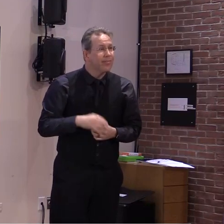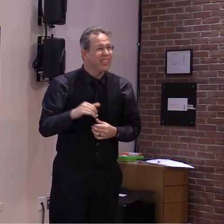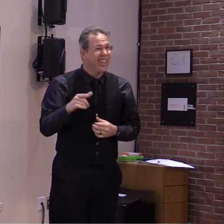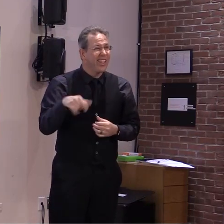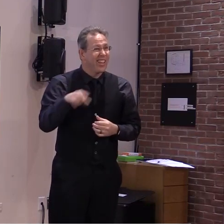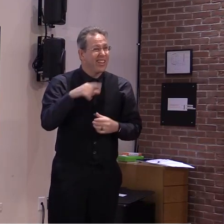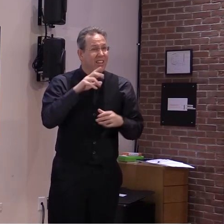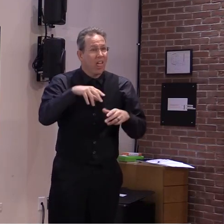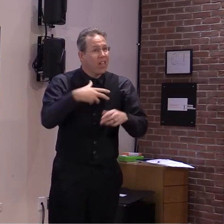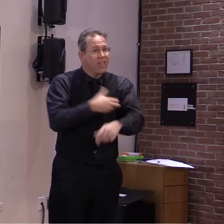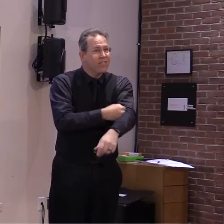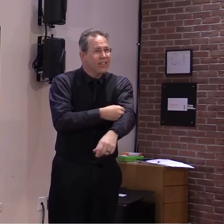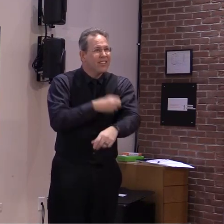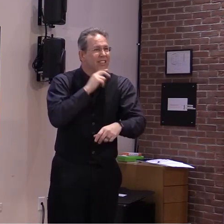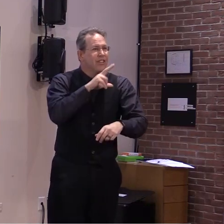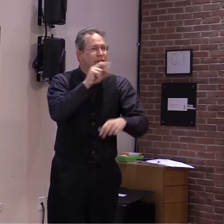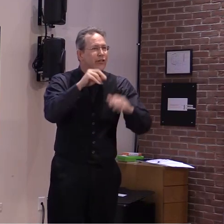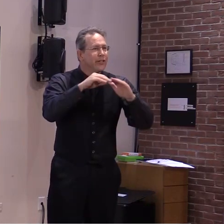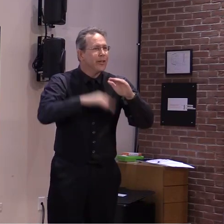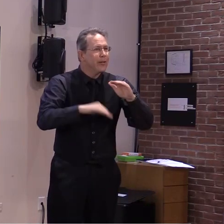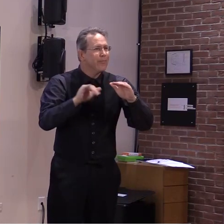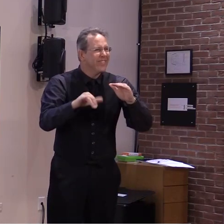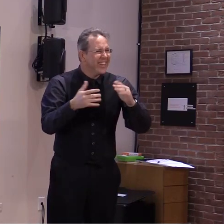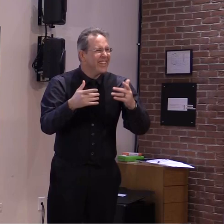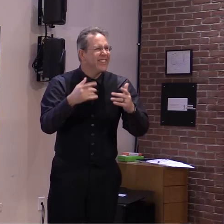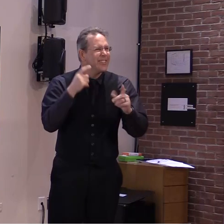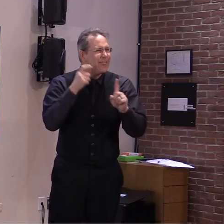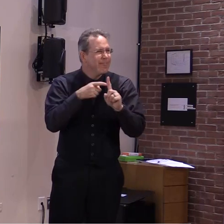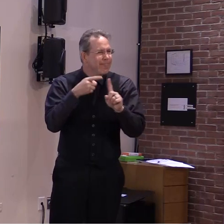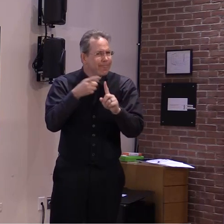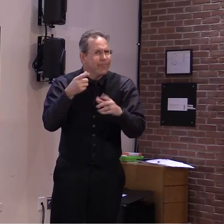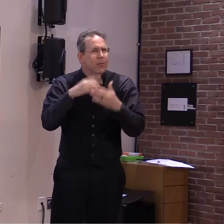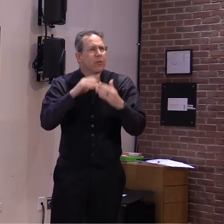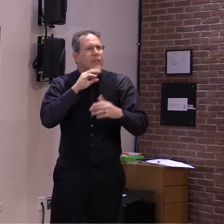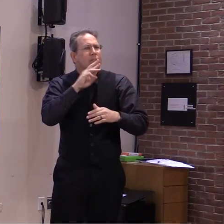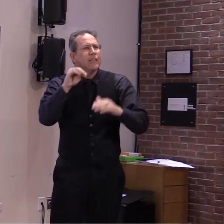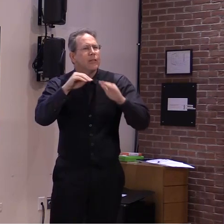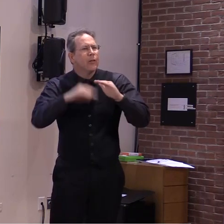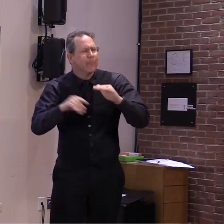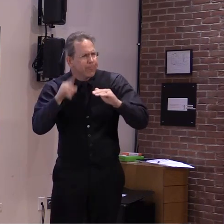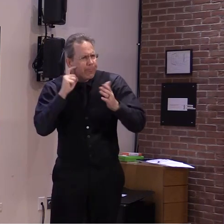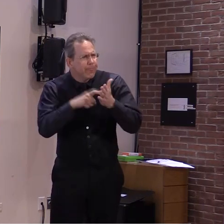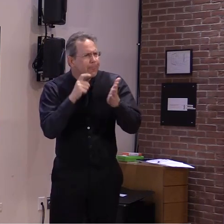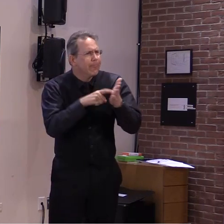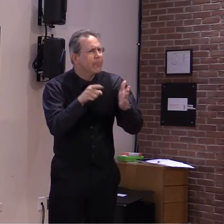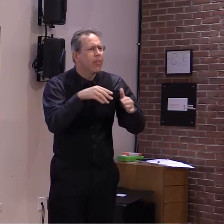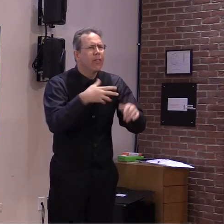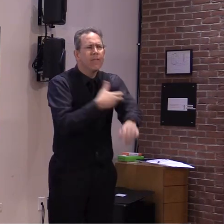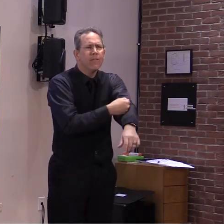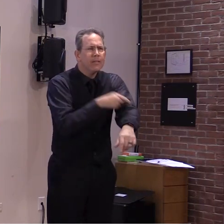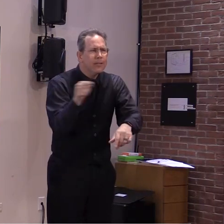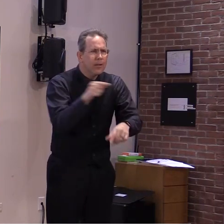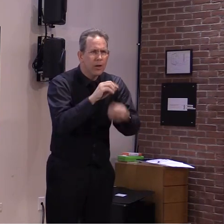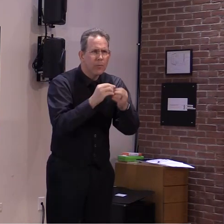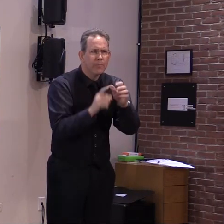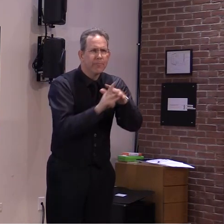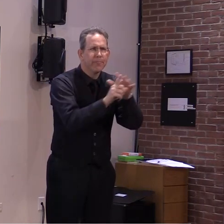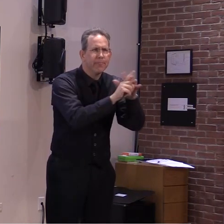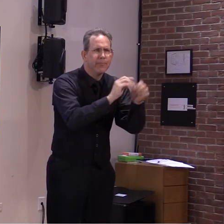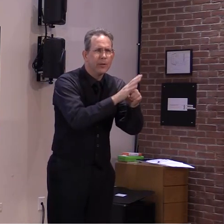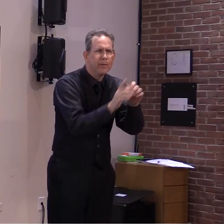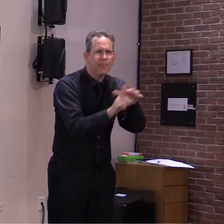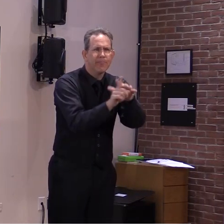those in their below 60 down to 30 are seeing their cases rise anywhere between 35% to into